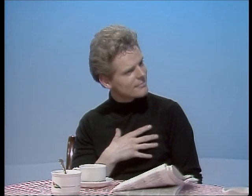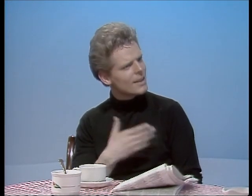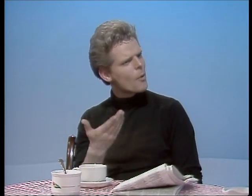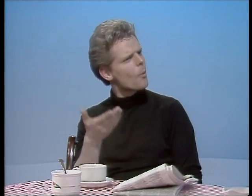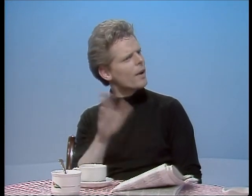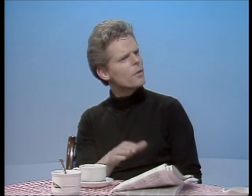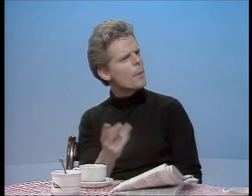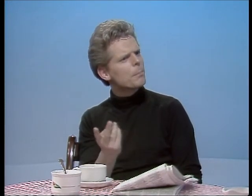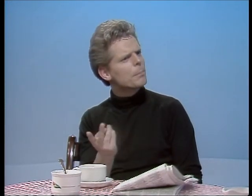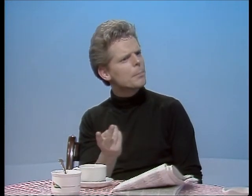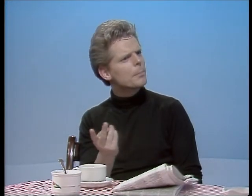Where do they come from?